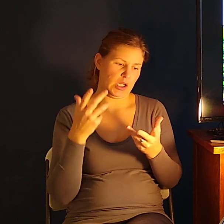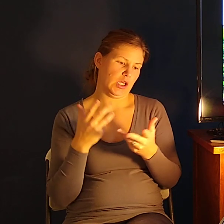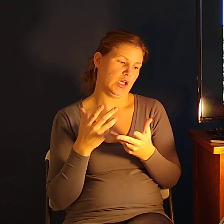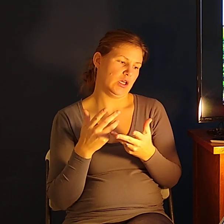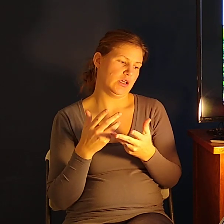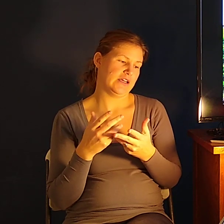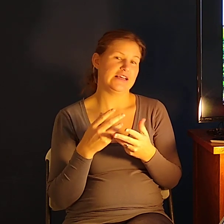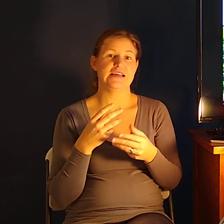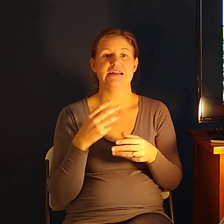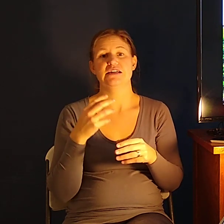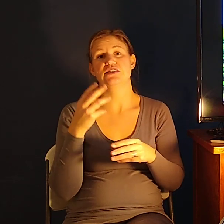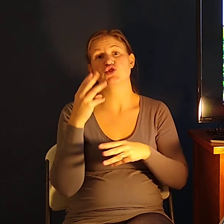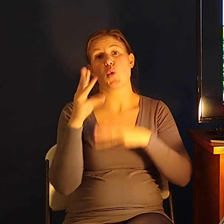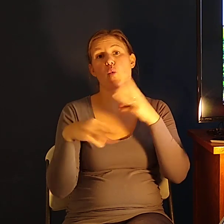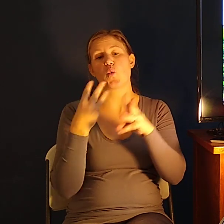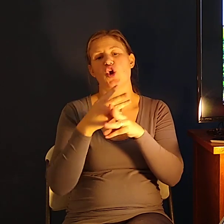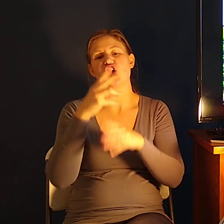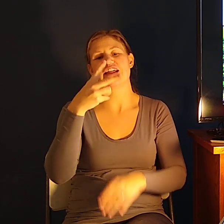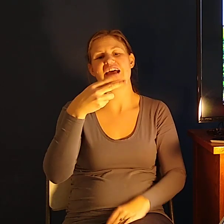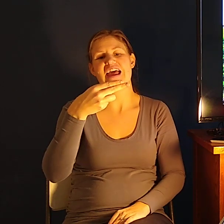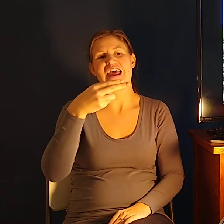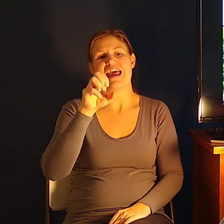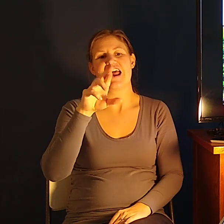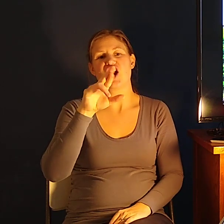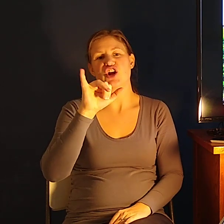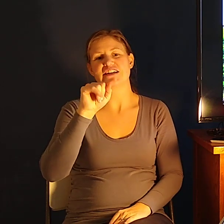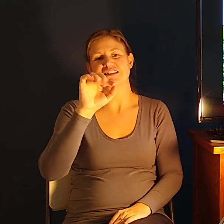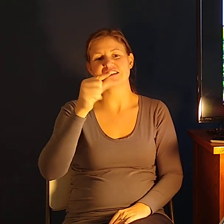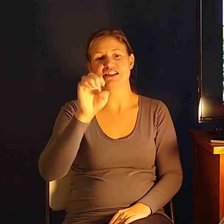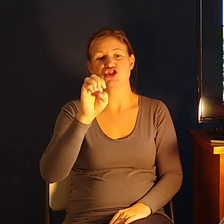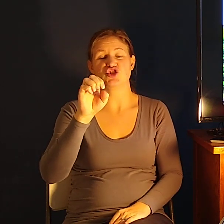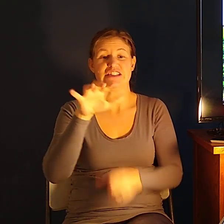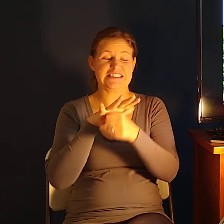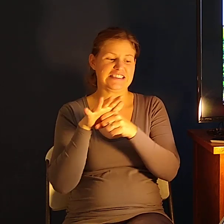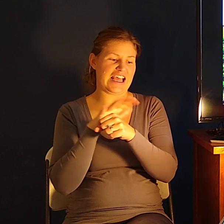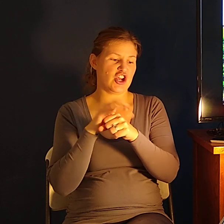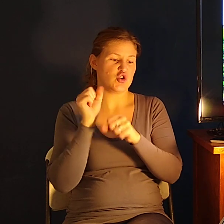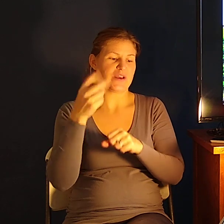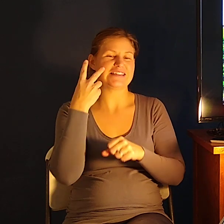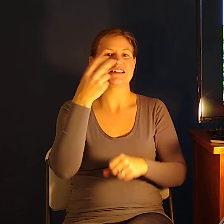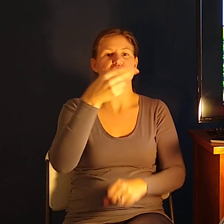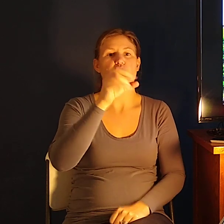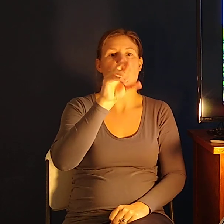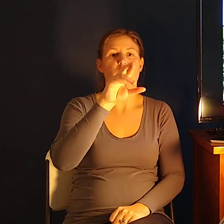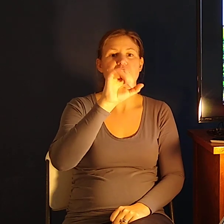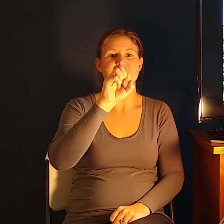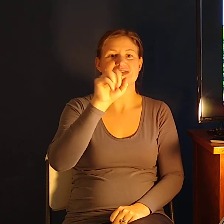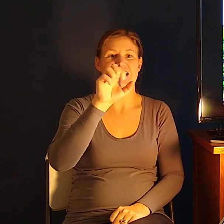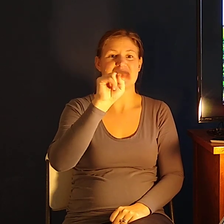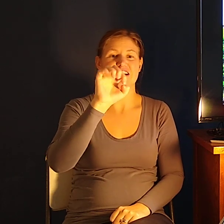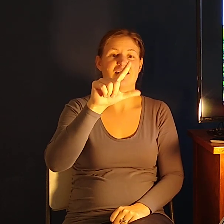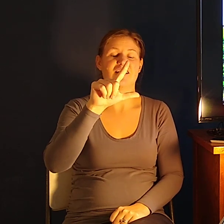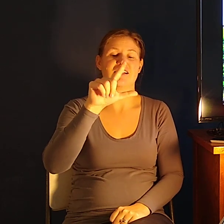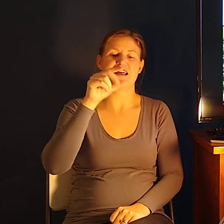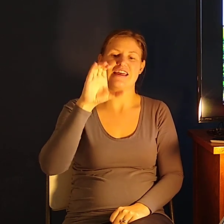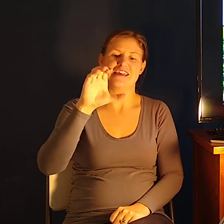World Heritage Site. And in it, we can see horizontal cantilever roofs that extend from